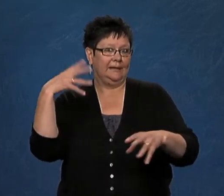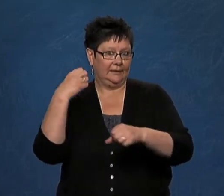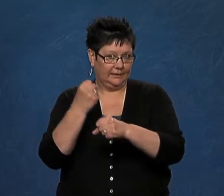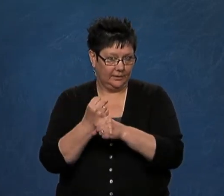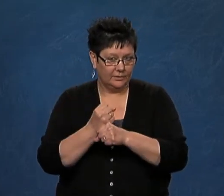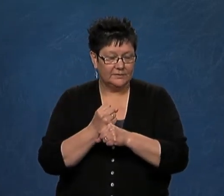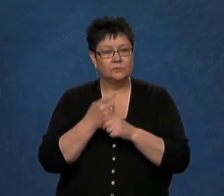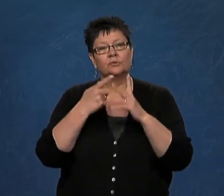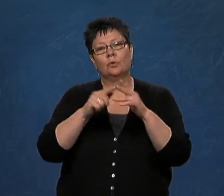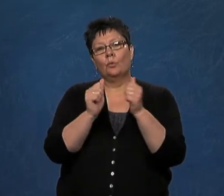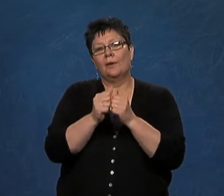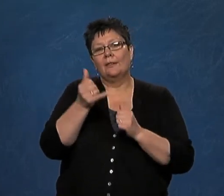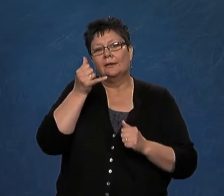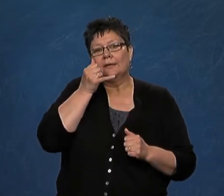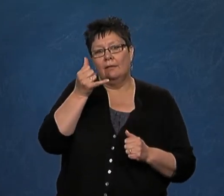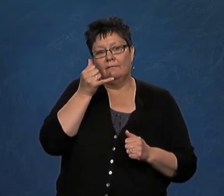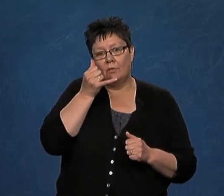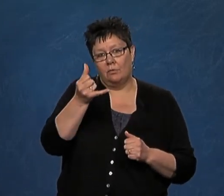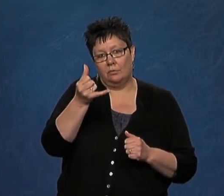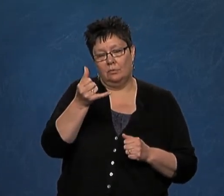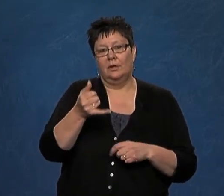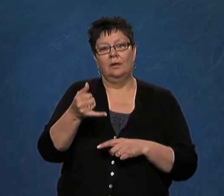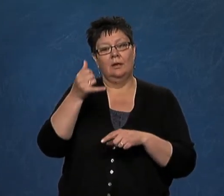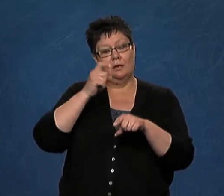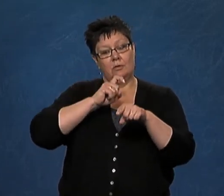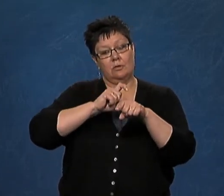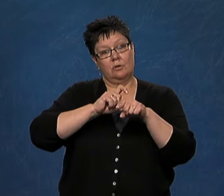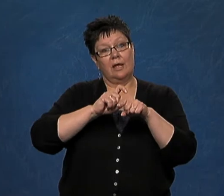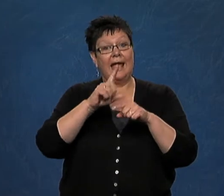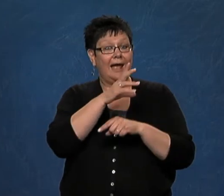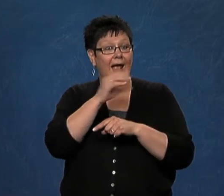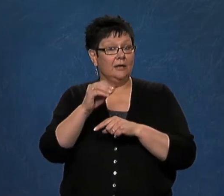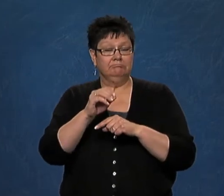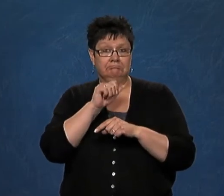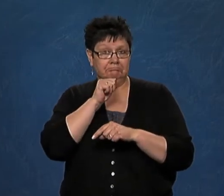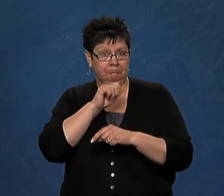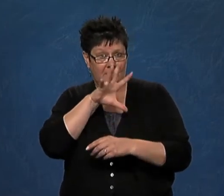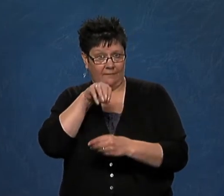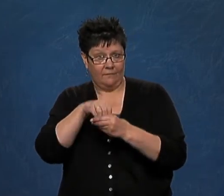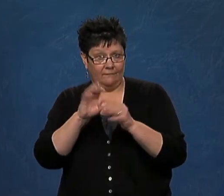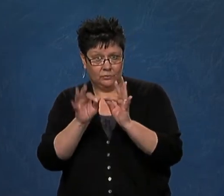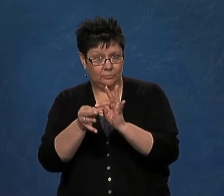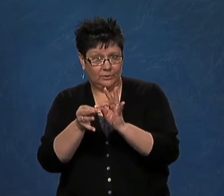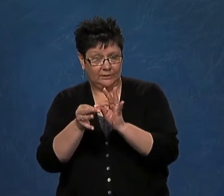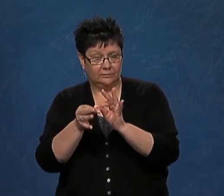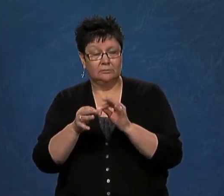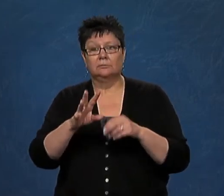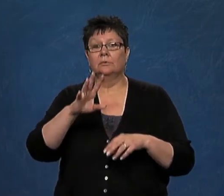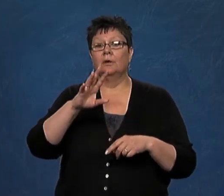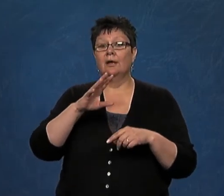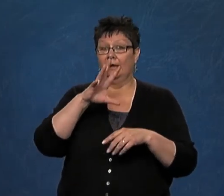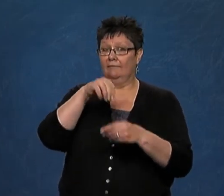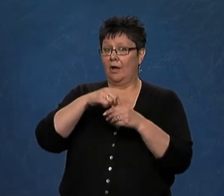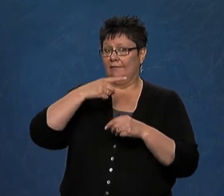Technology has actually been in the courts for years, for a long time, and it didn't involve any